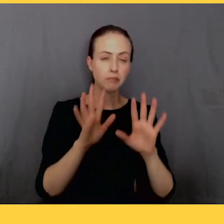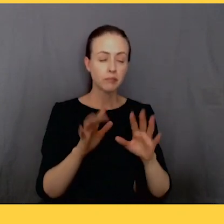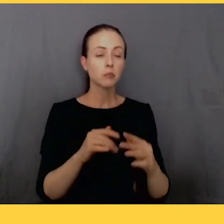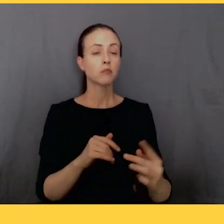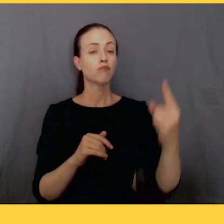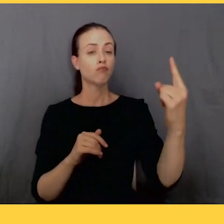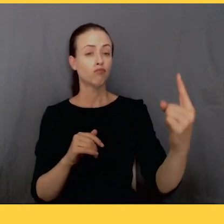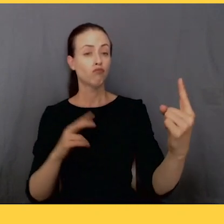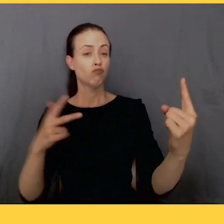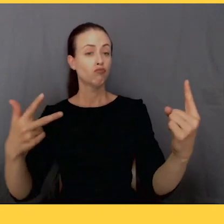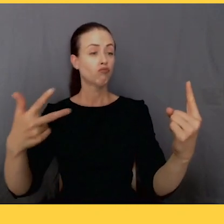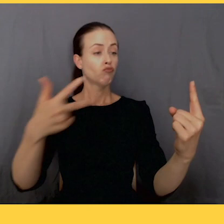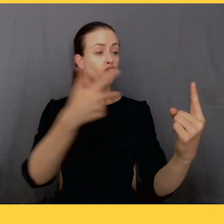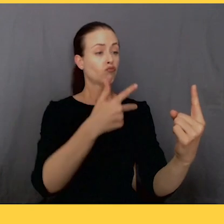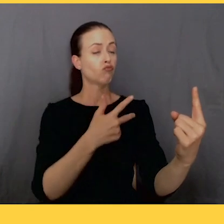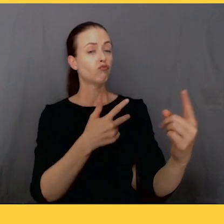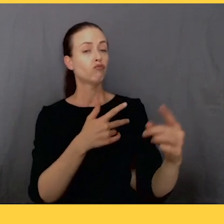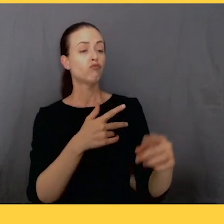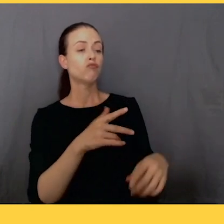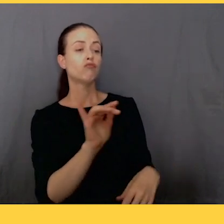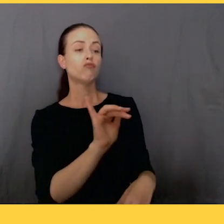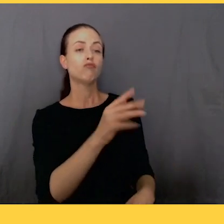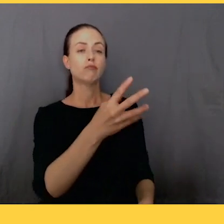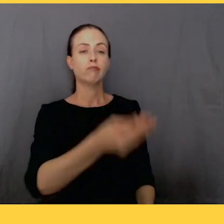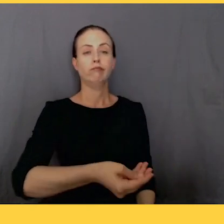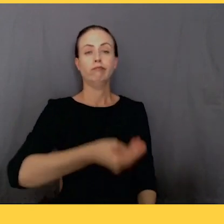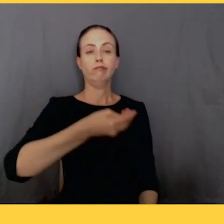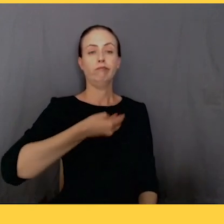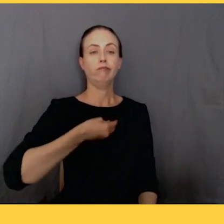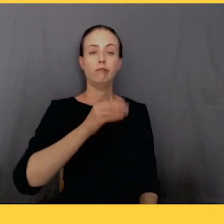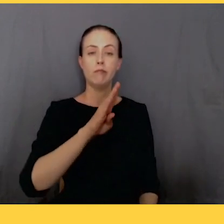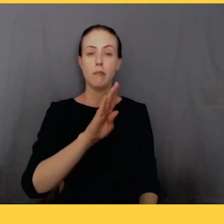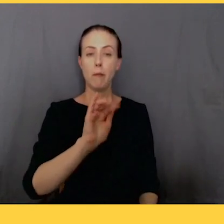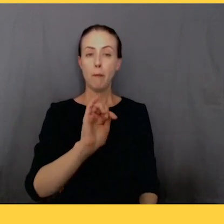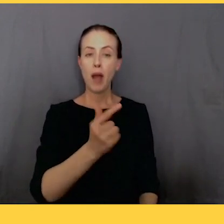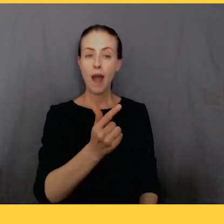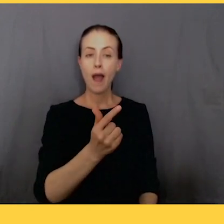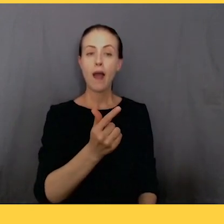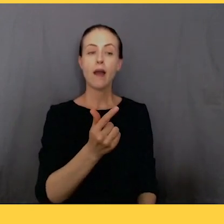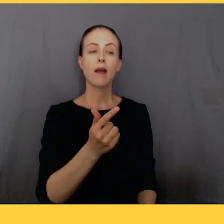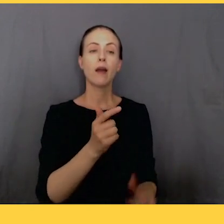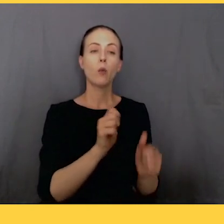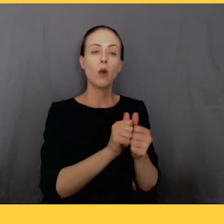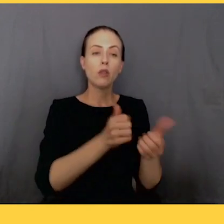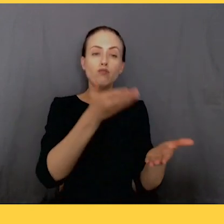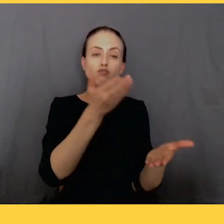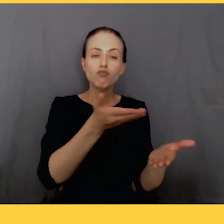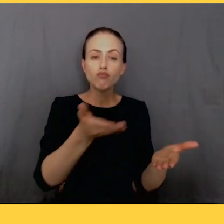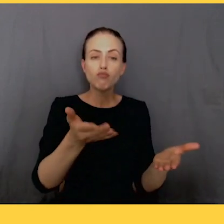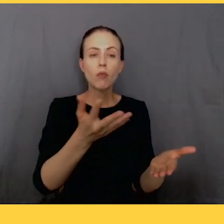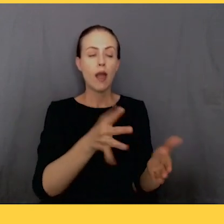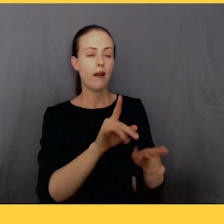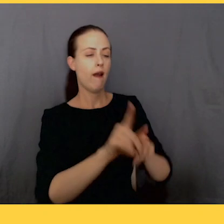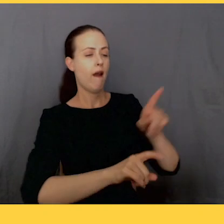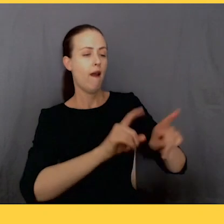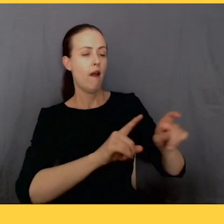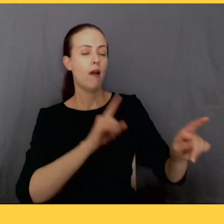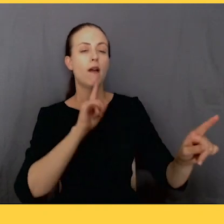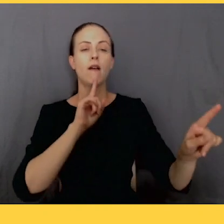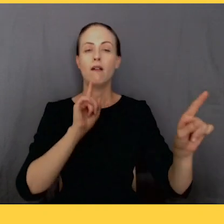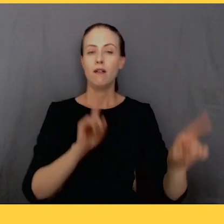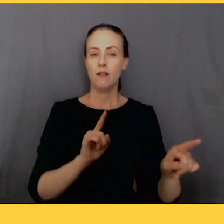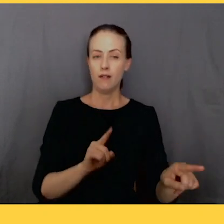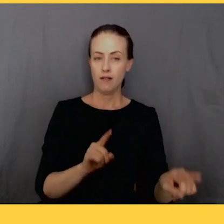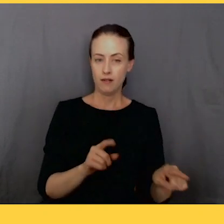bag or ask questions. And that was another good place for us to be able to provide answers